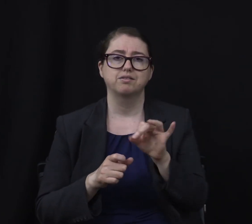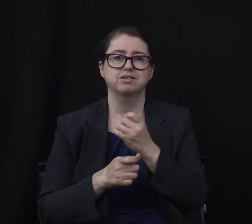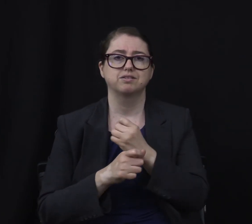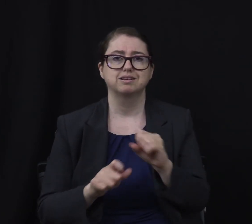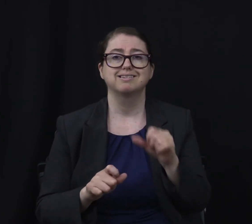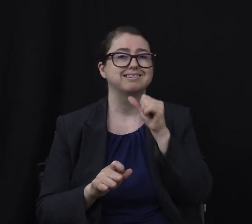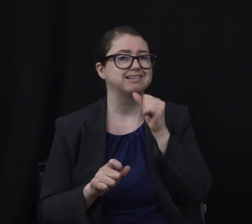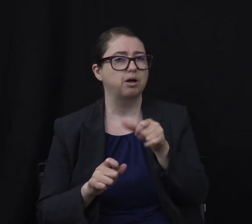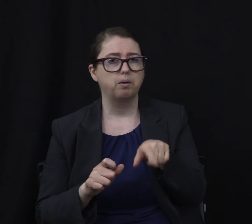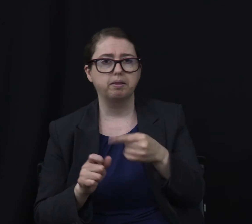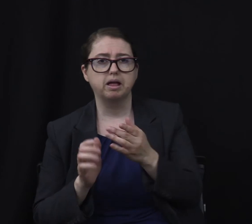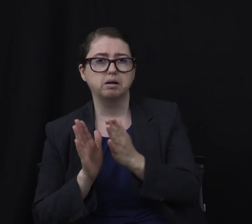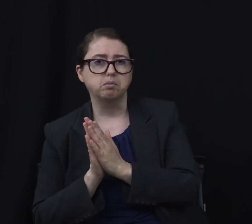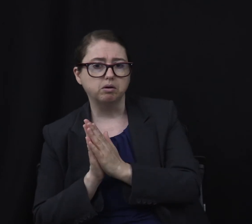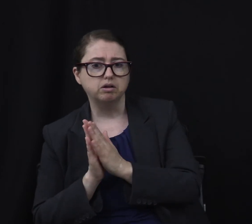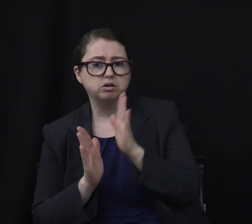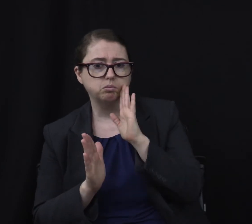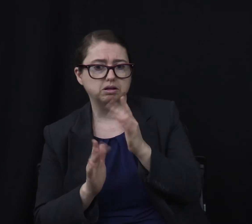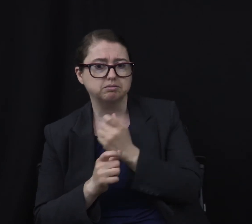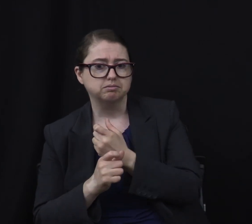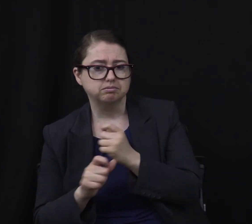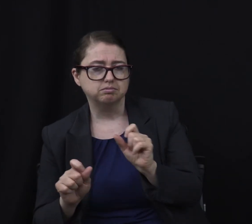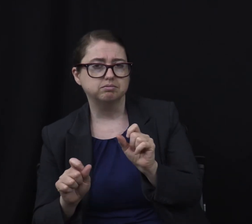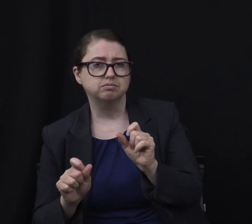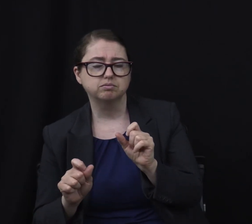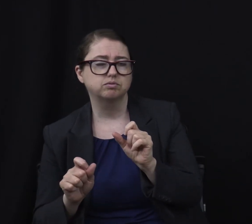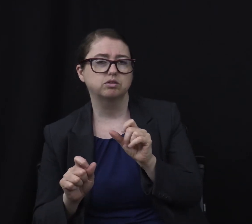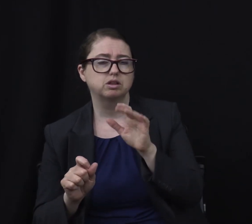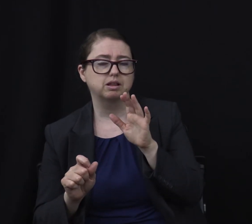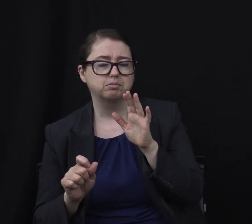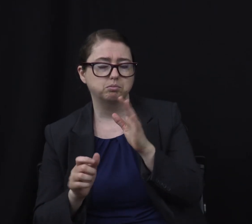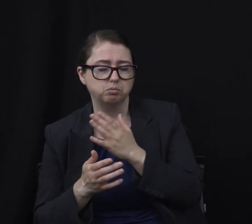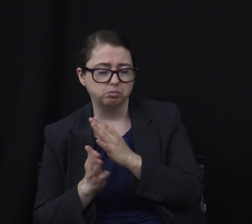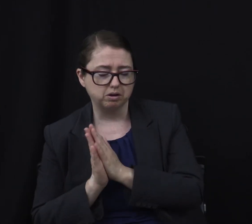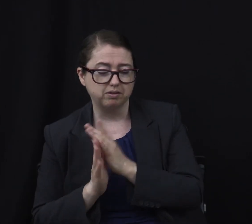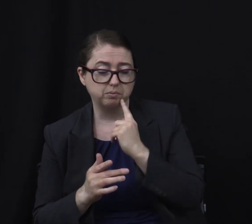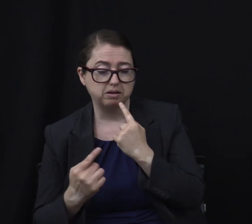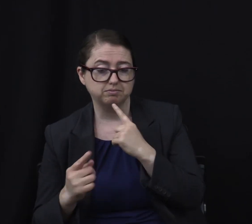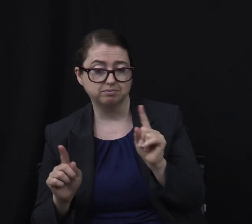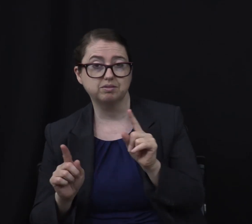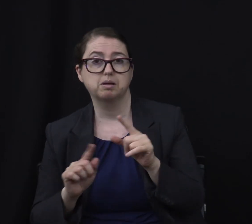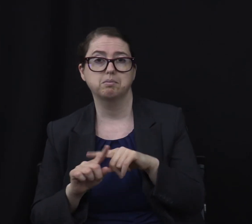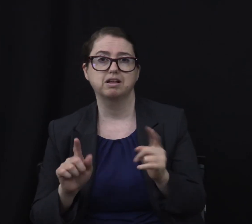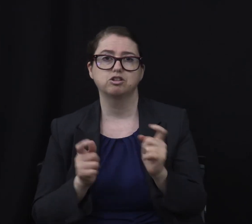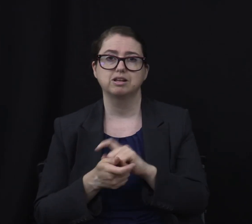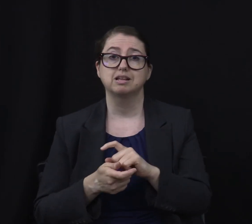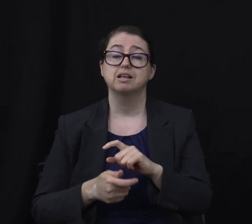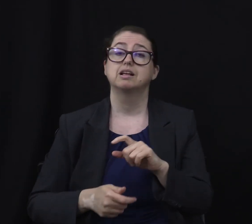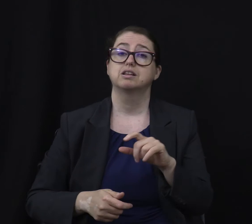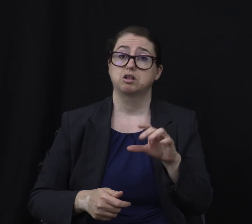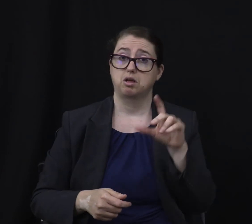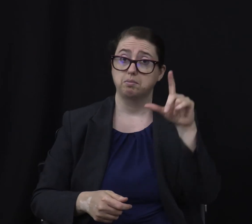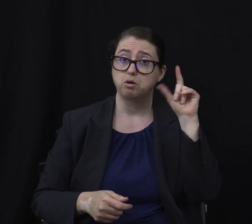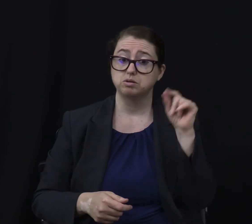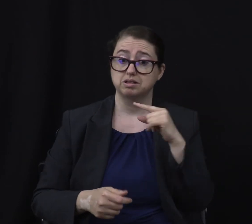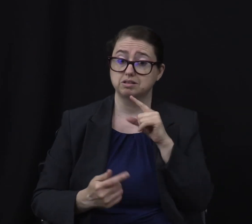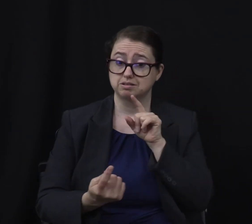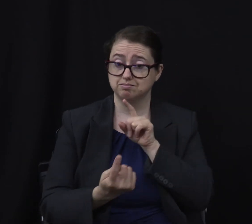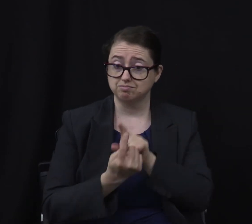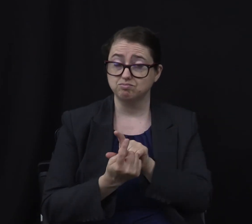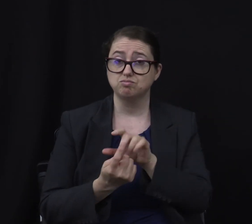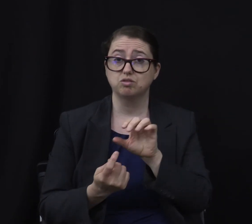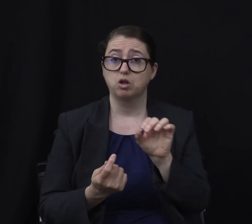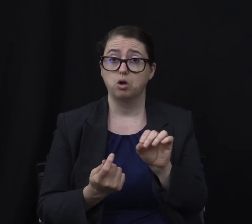of salvation. Moses goes to Hoshea and says, hey, son, listen, this is the hardest thing that you're ever going to have